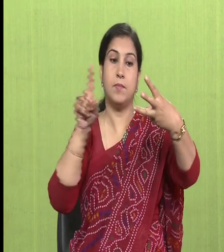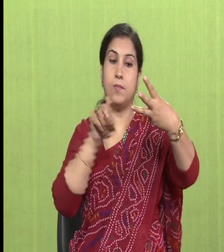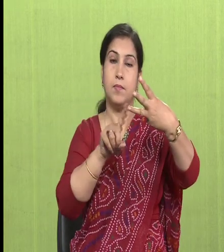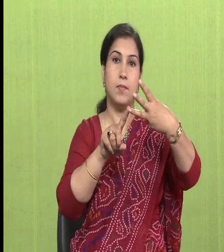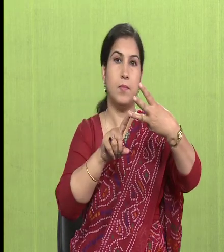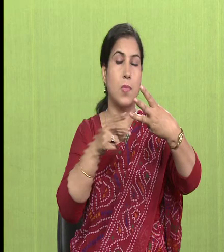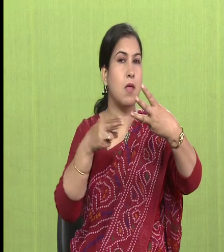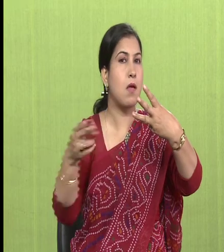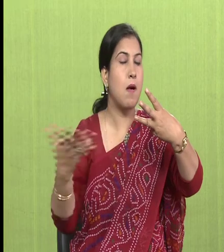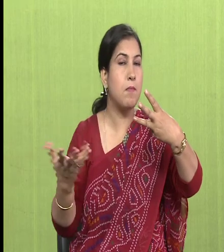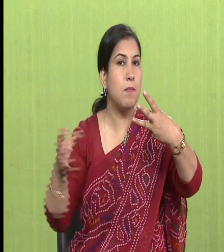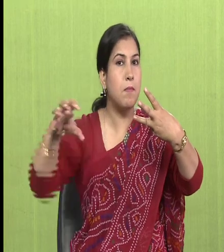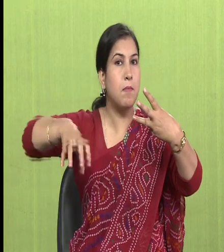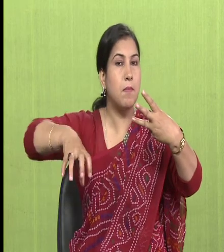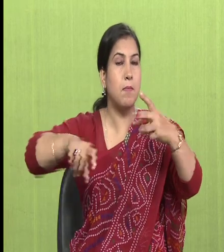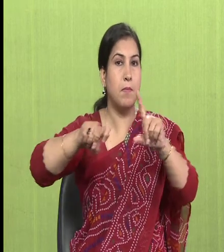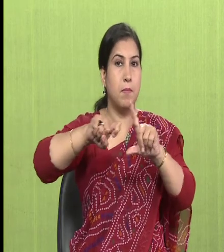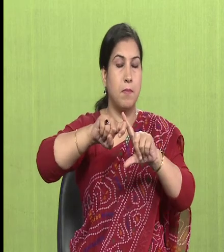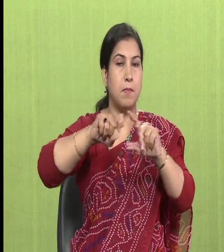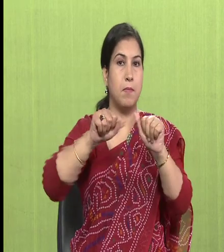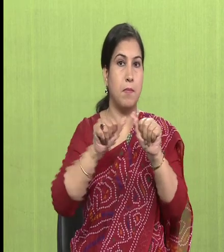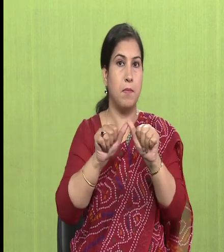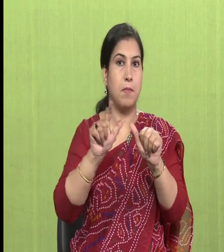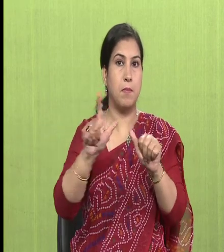Third name is Kali Bangan.